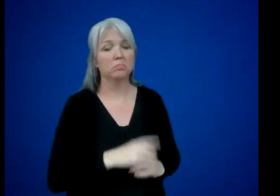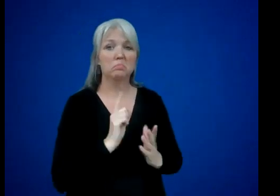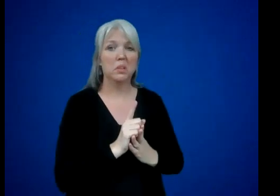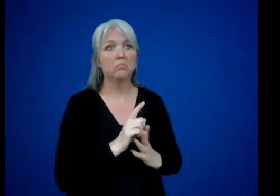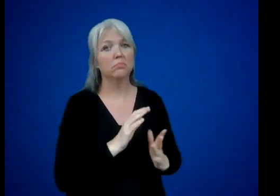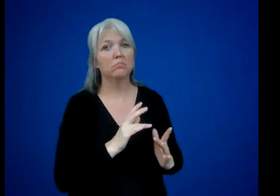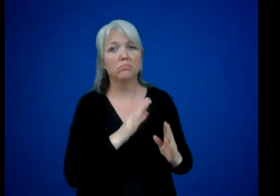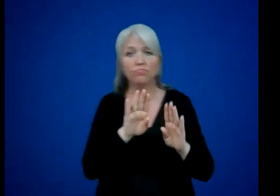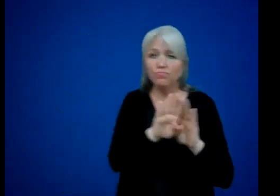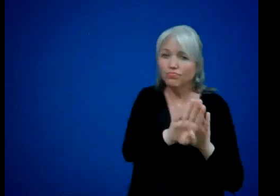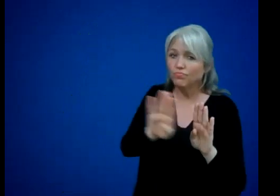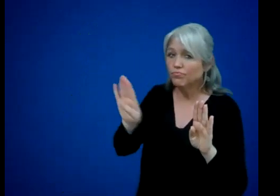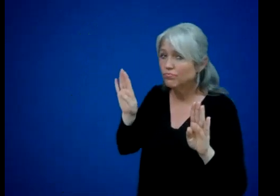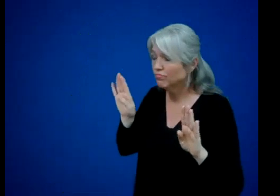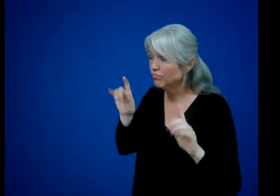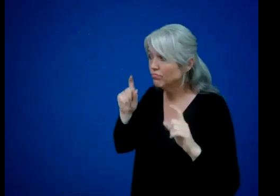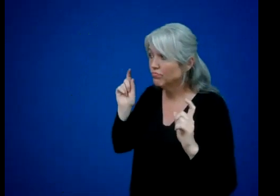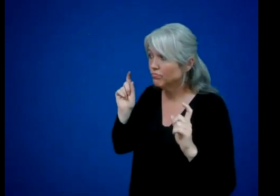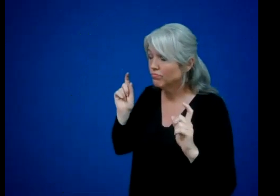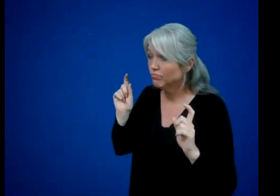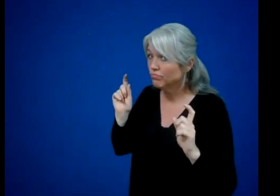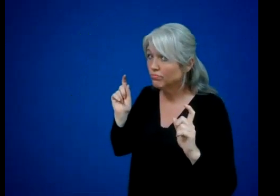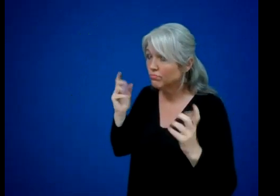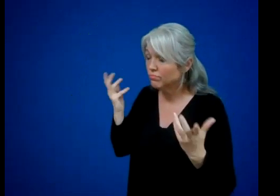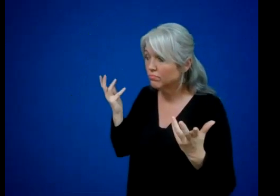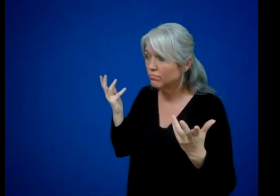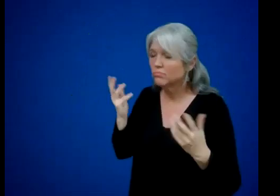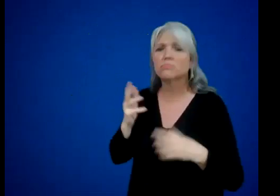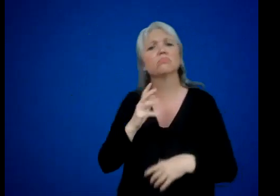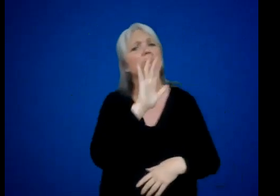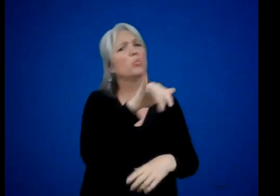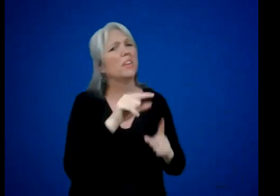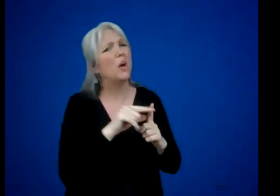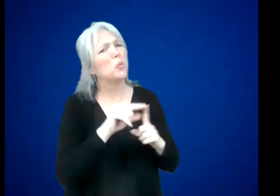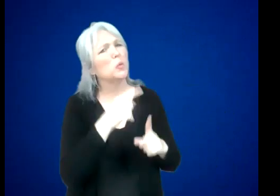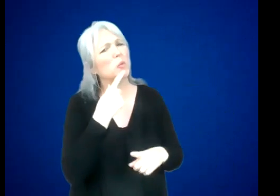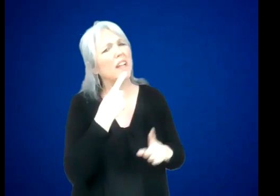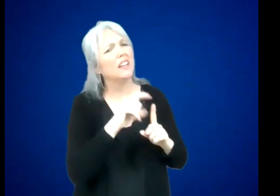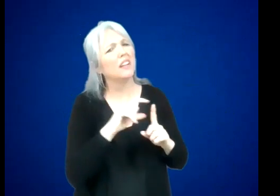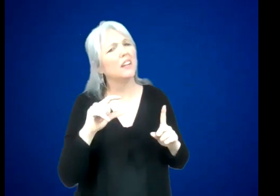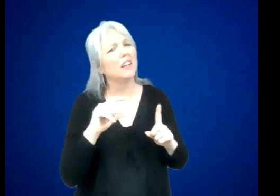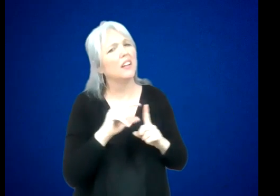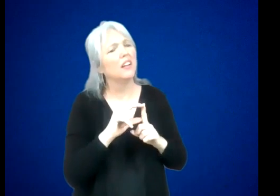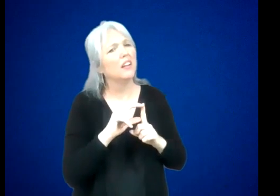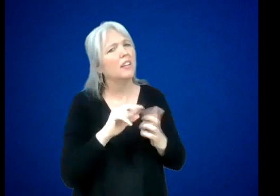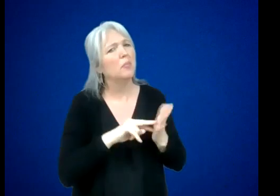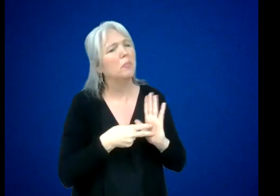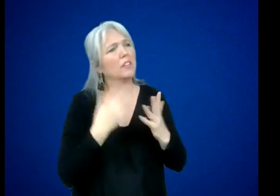he opened the door and raised his eyebrows at me. What was that word you said? The word that meant sad?